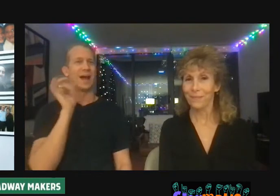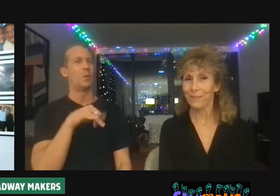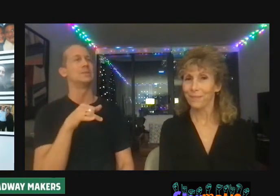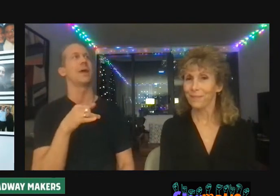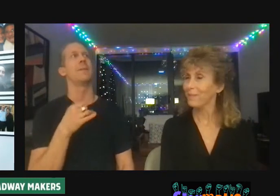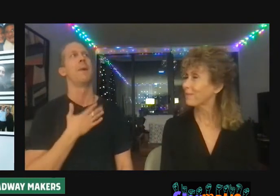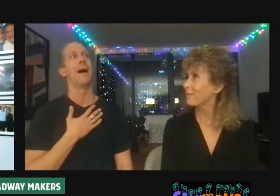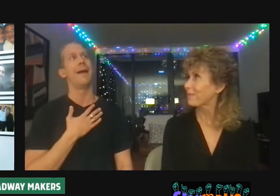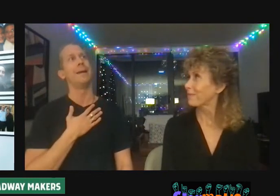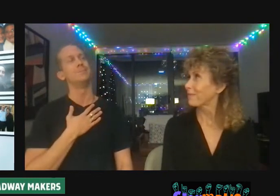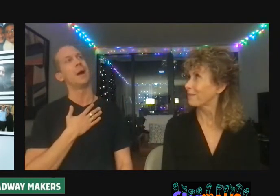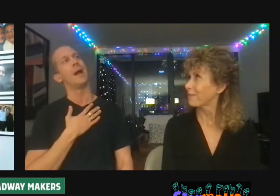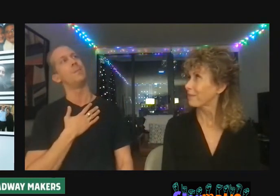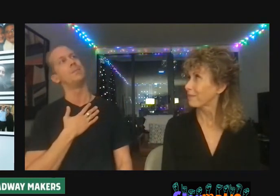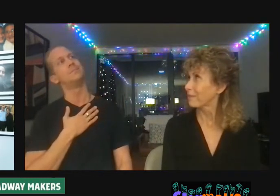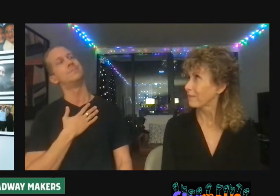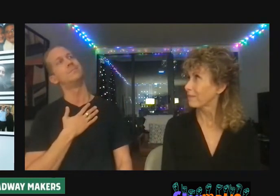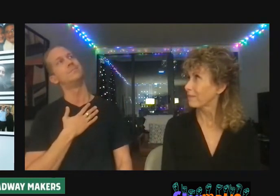I think that was like